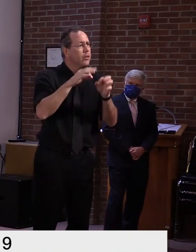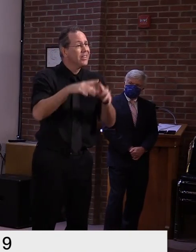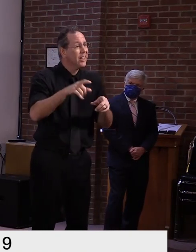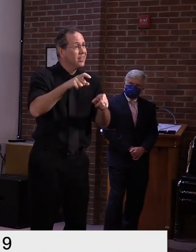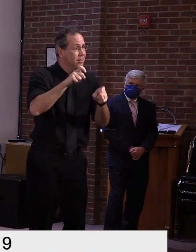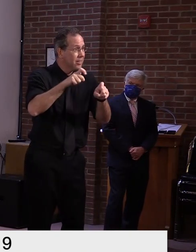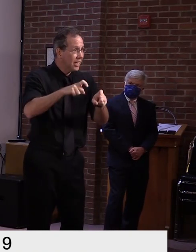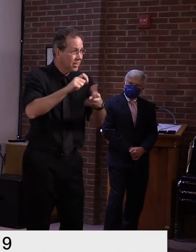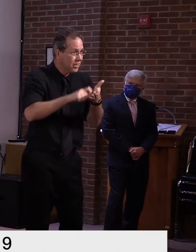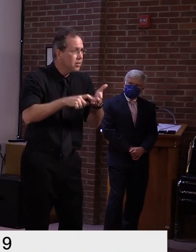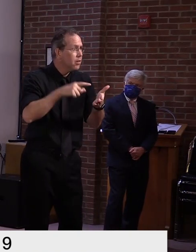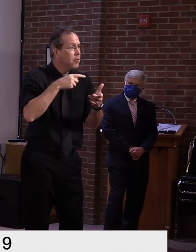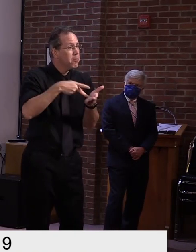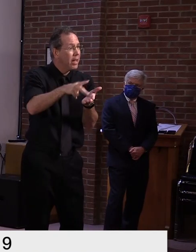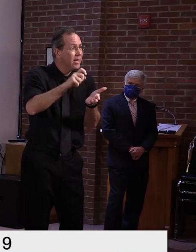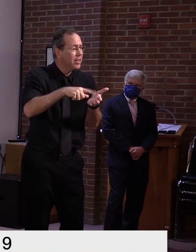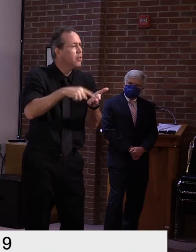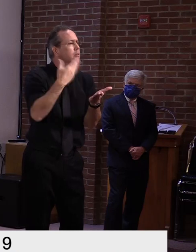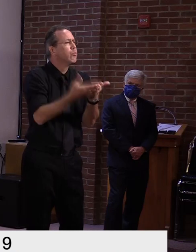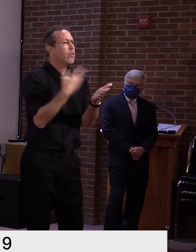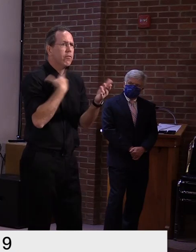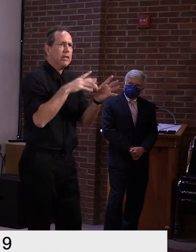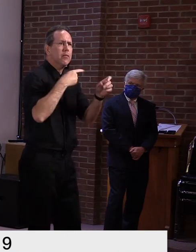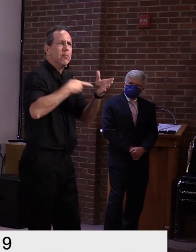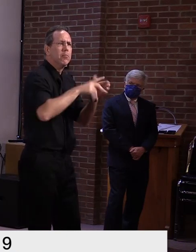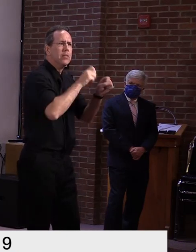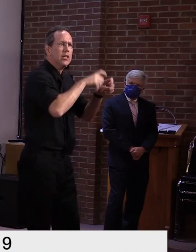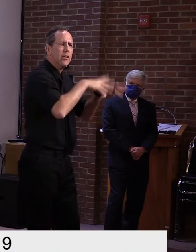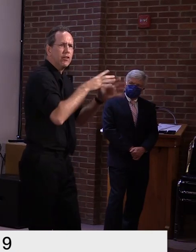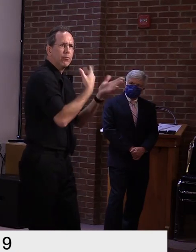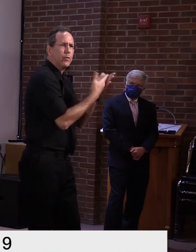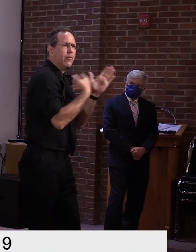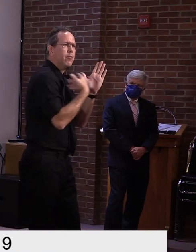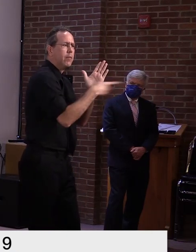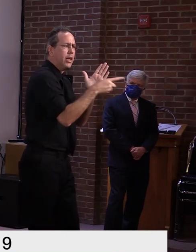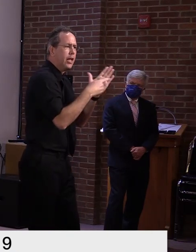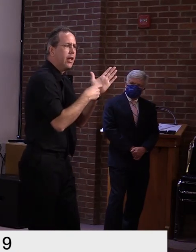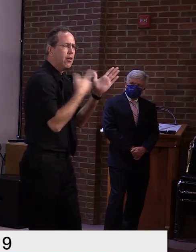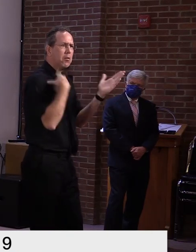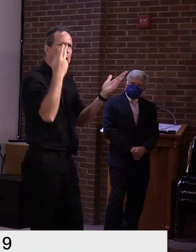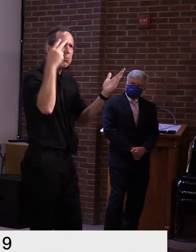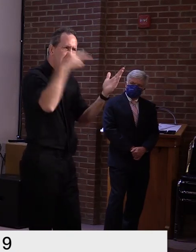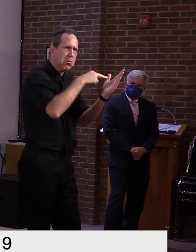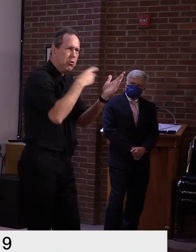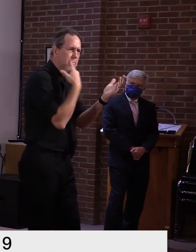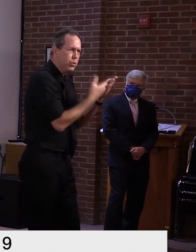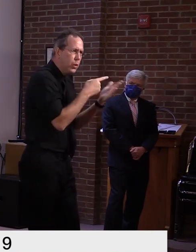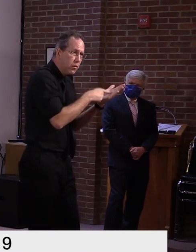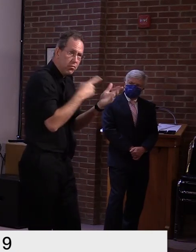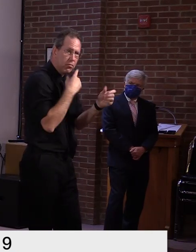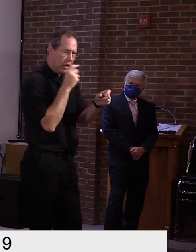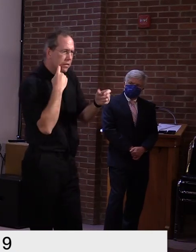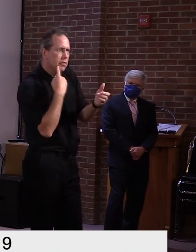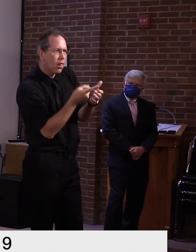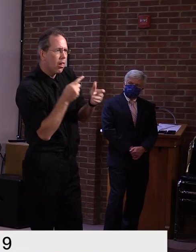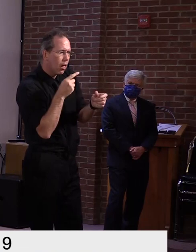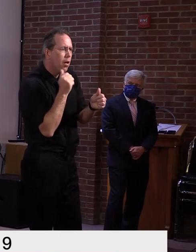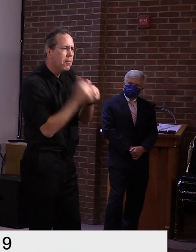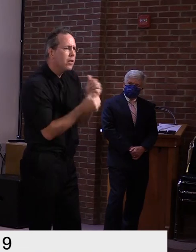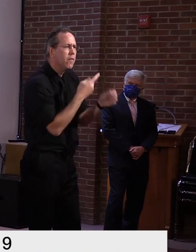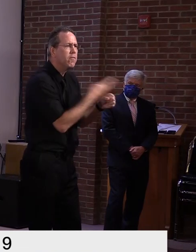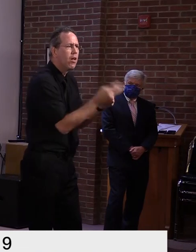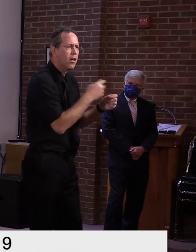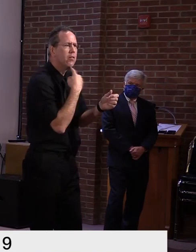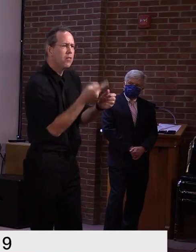unless again, it's of utmost importance, and we could dedicate some DMV people to going back in and doing